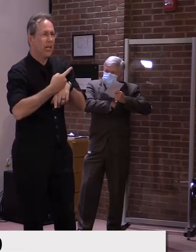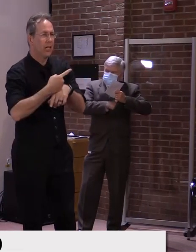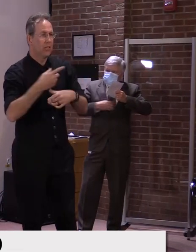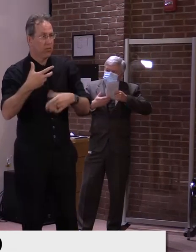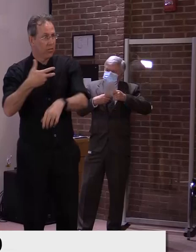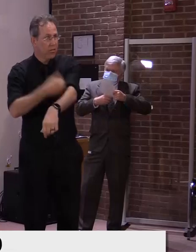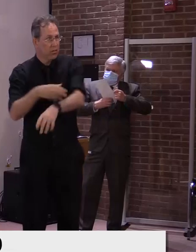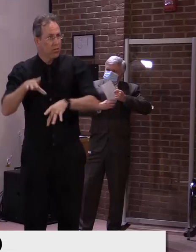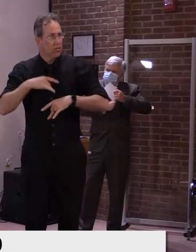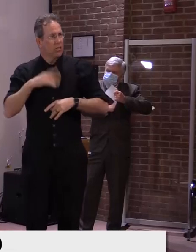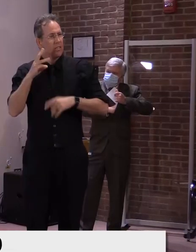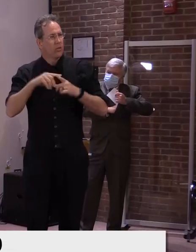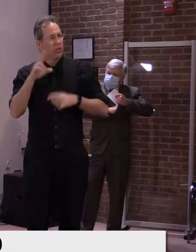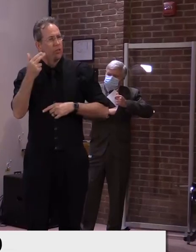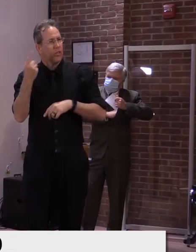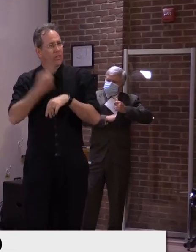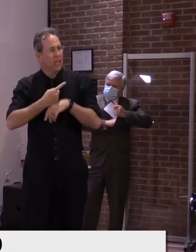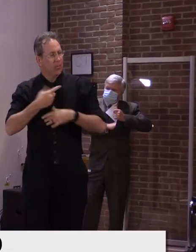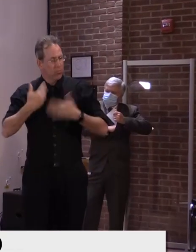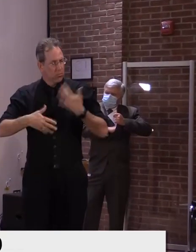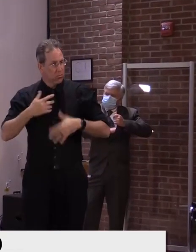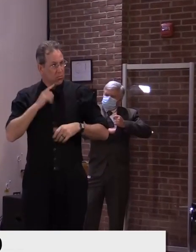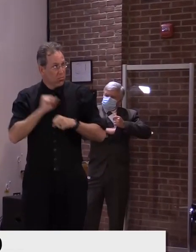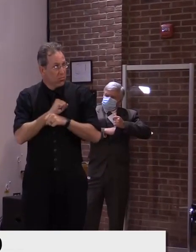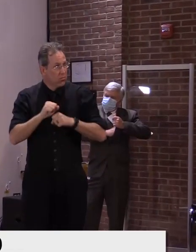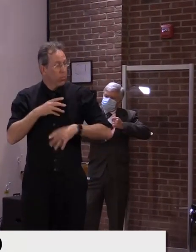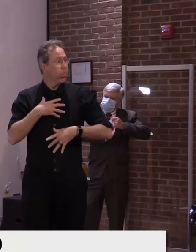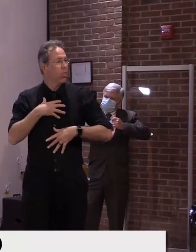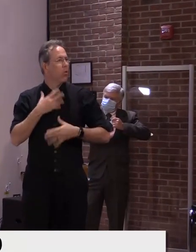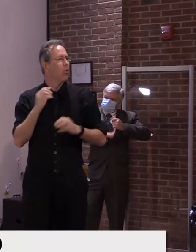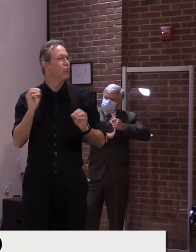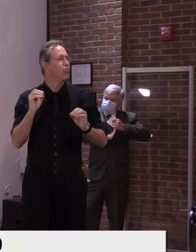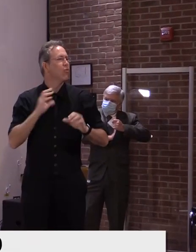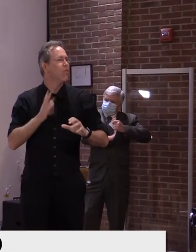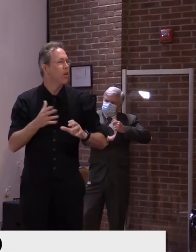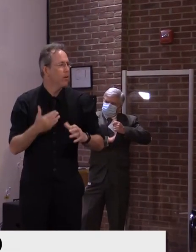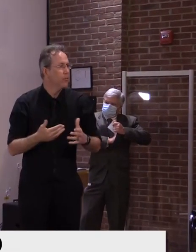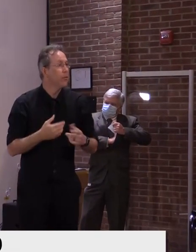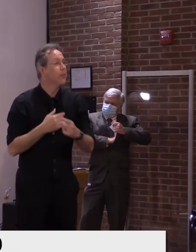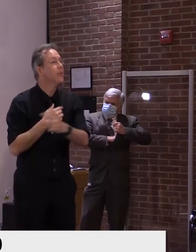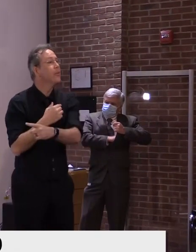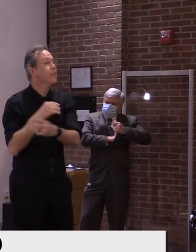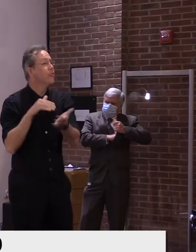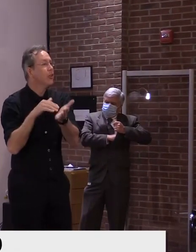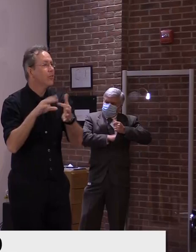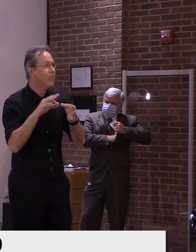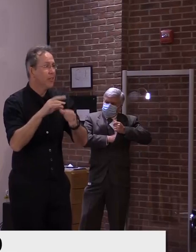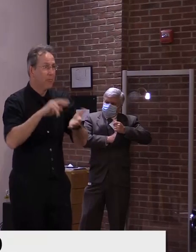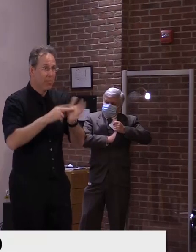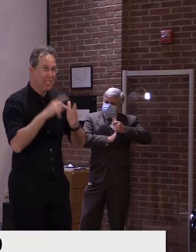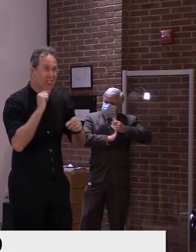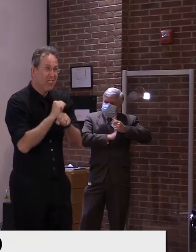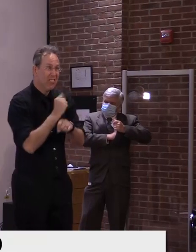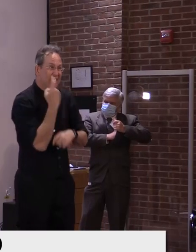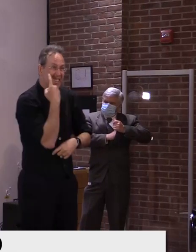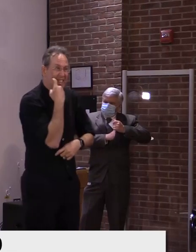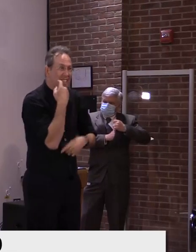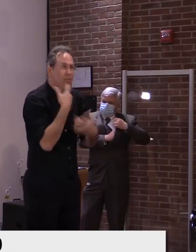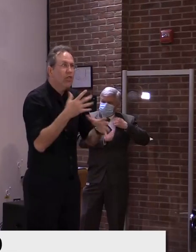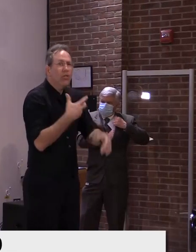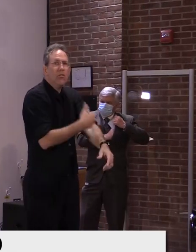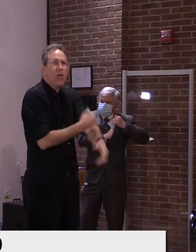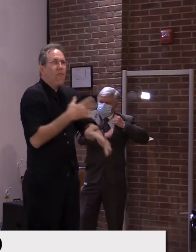Right, so what about for the folks who just got it and have that medical history? Right, so good